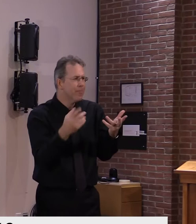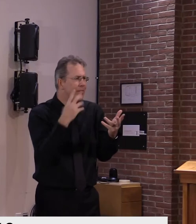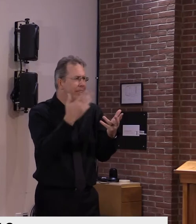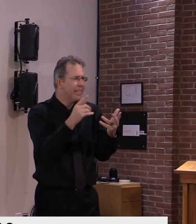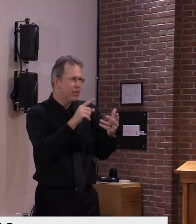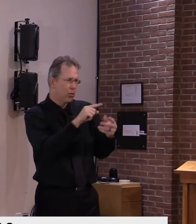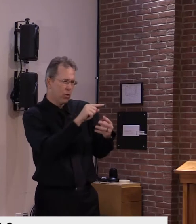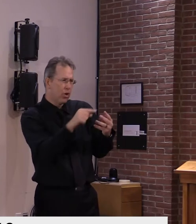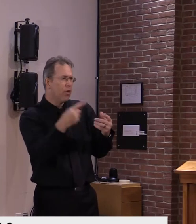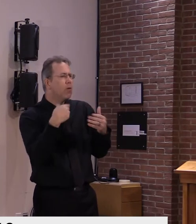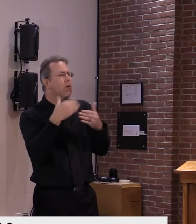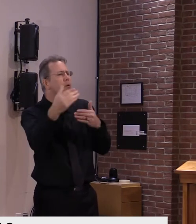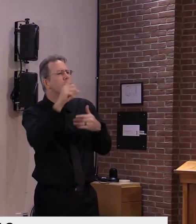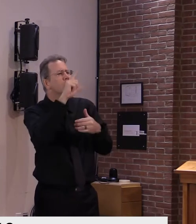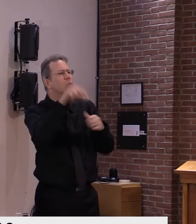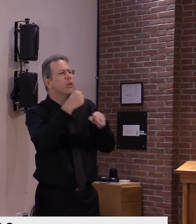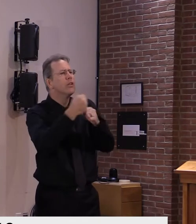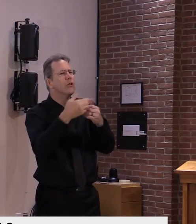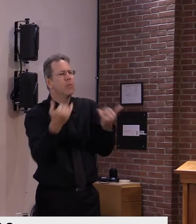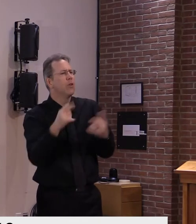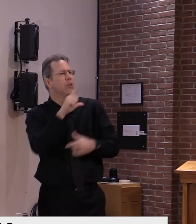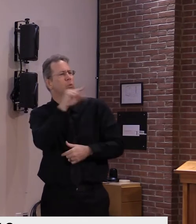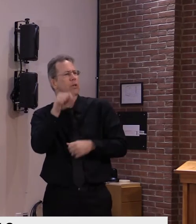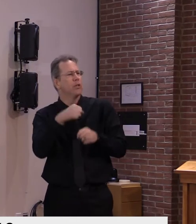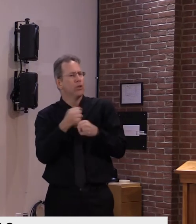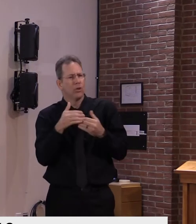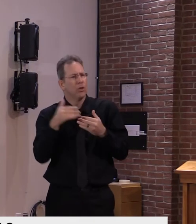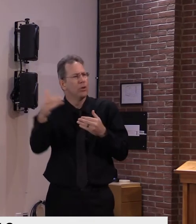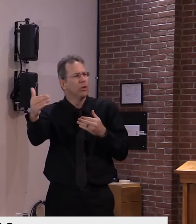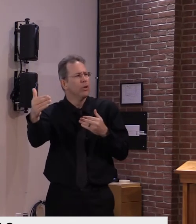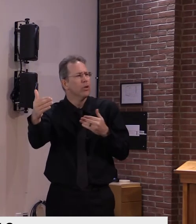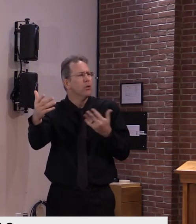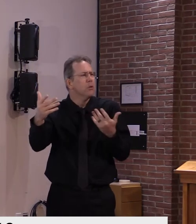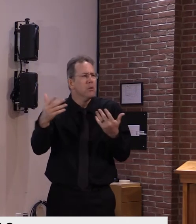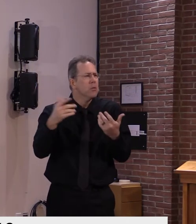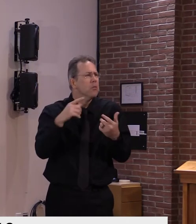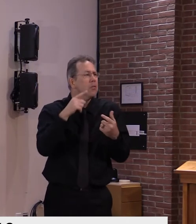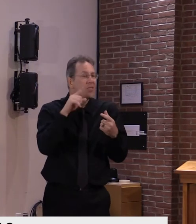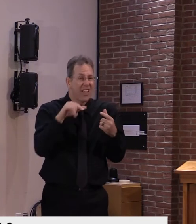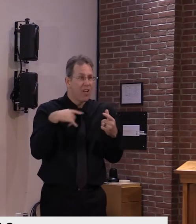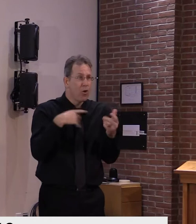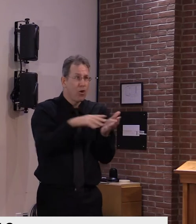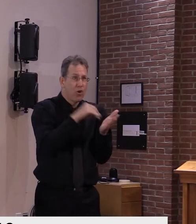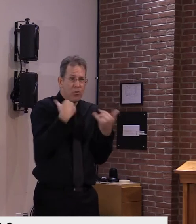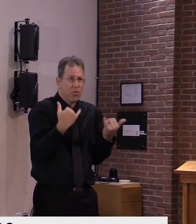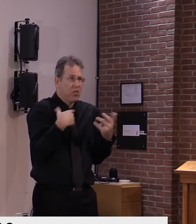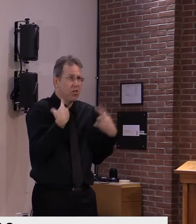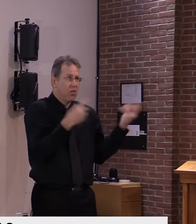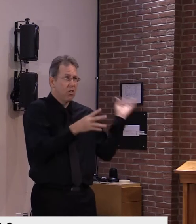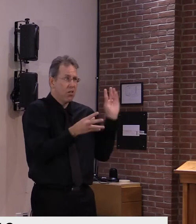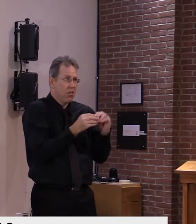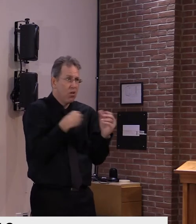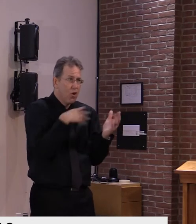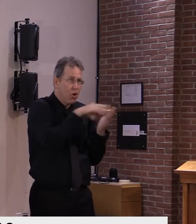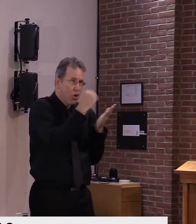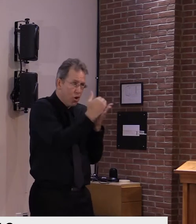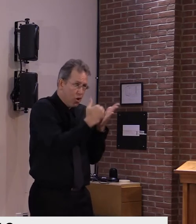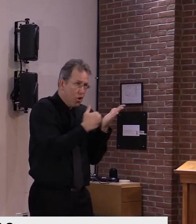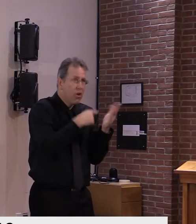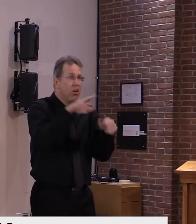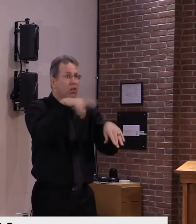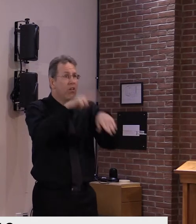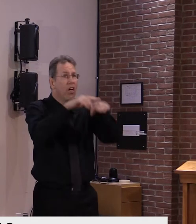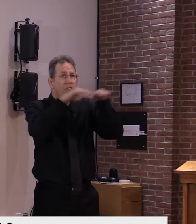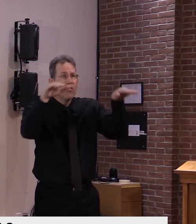the reality is, I think the lesson that needs to be learned the most is a national lesson. And again, I'm not pointing at